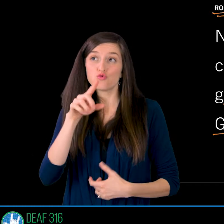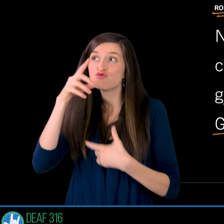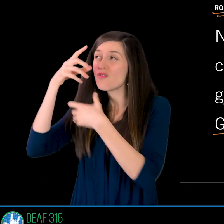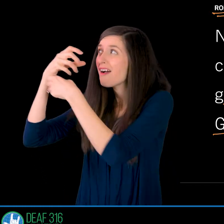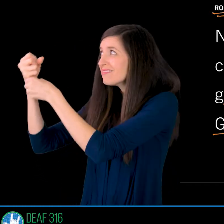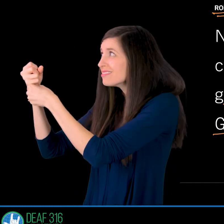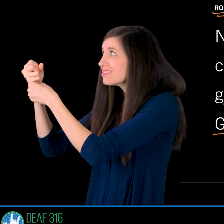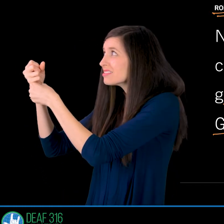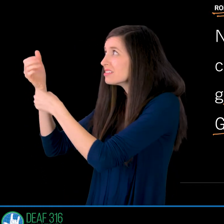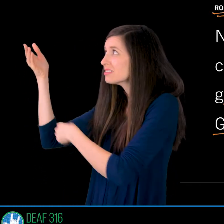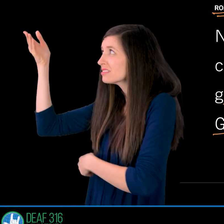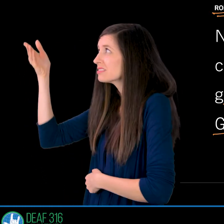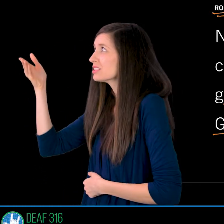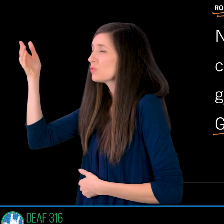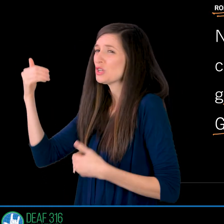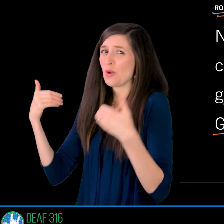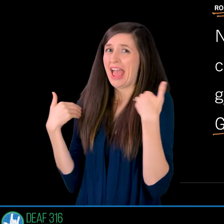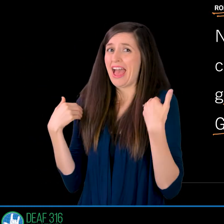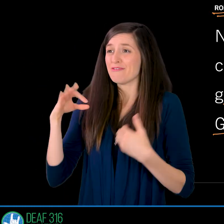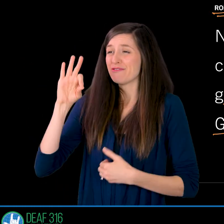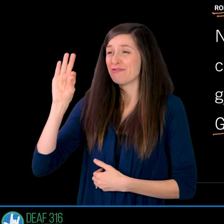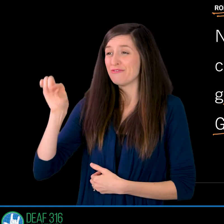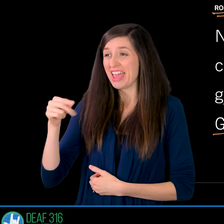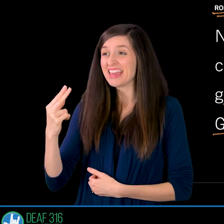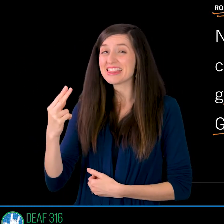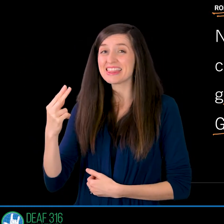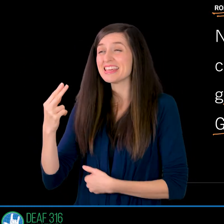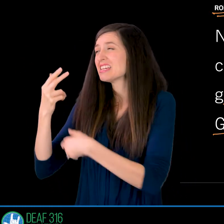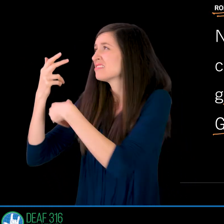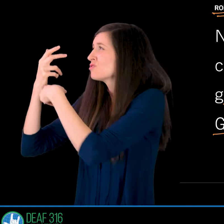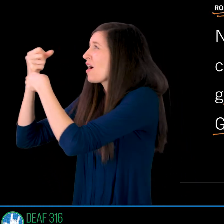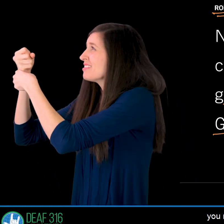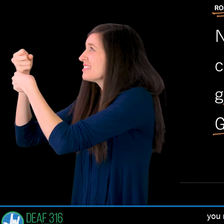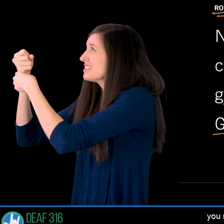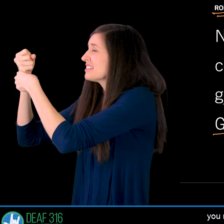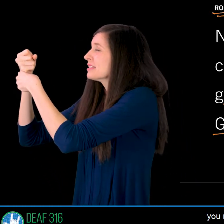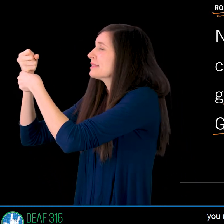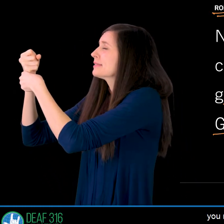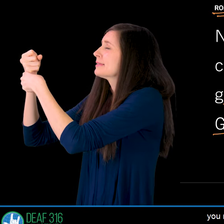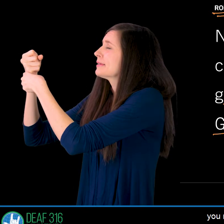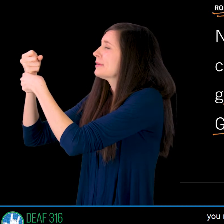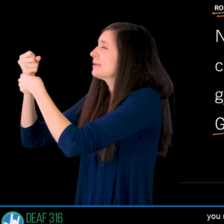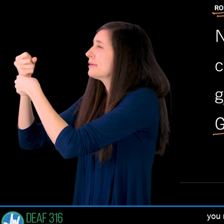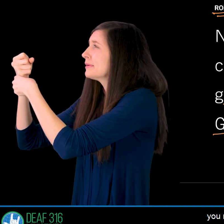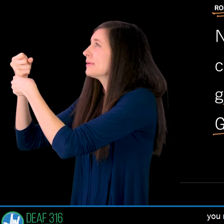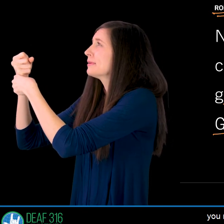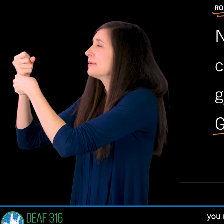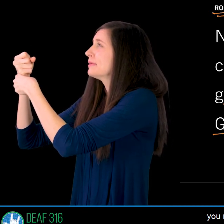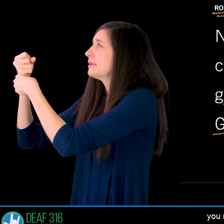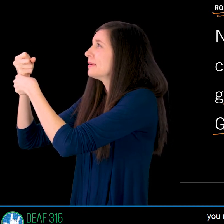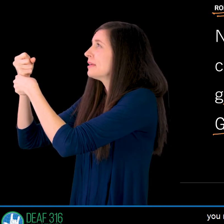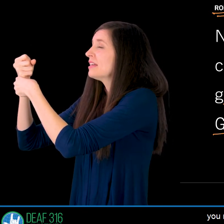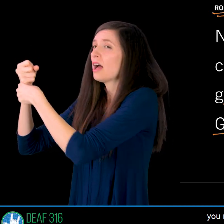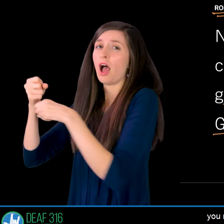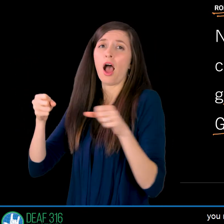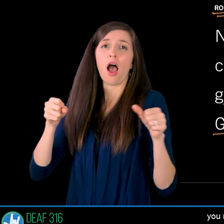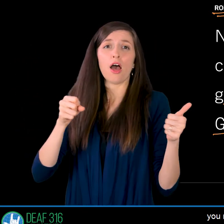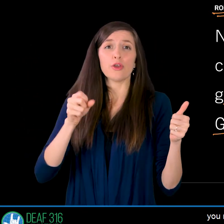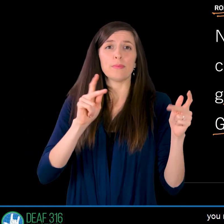trust somebody, when you have faith in somebody, you make them look